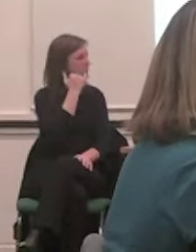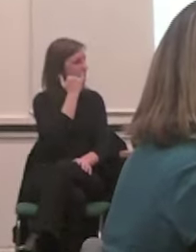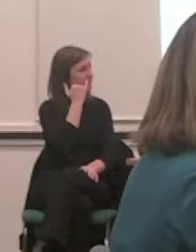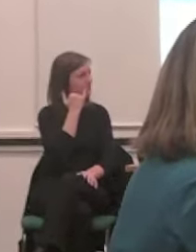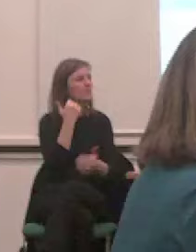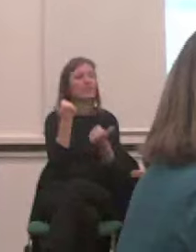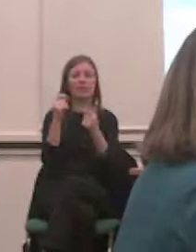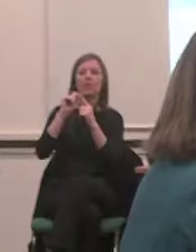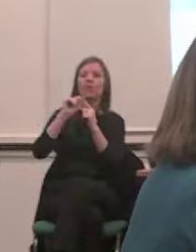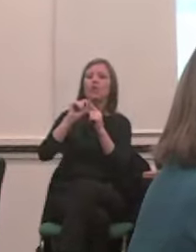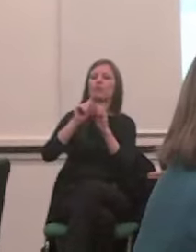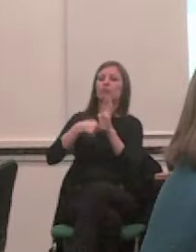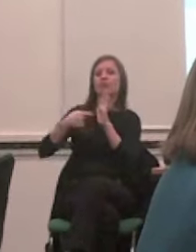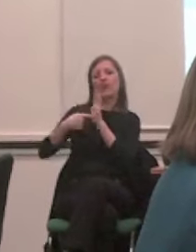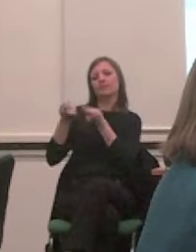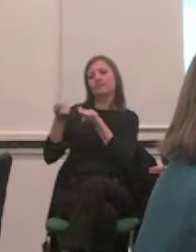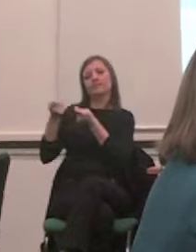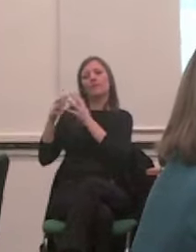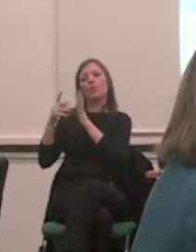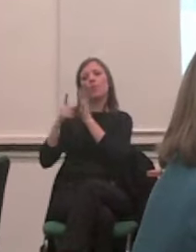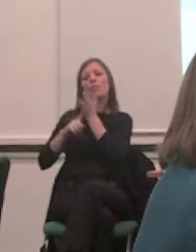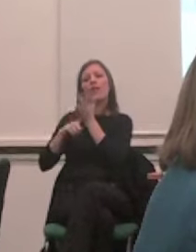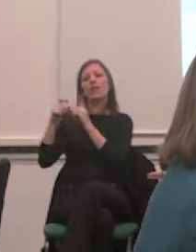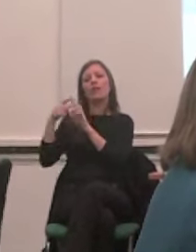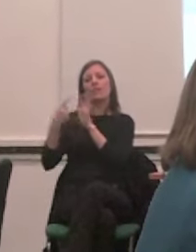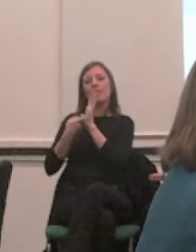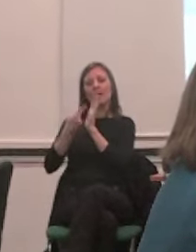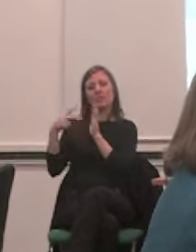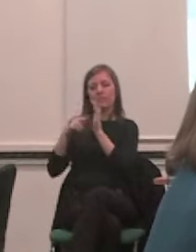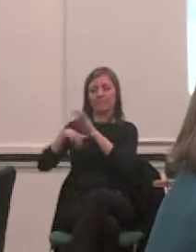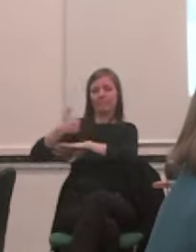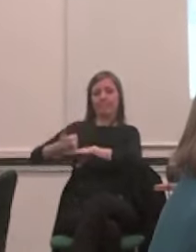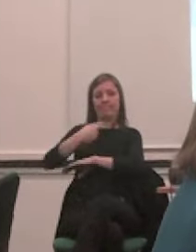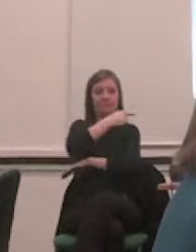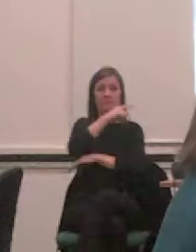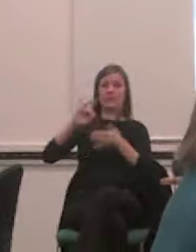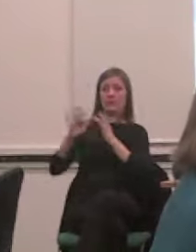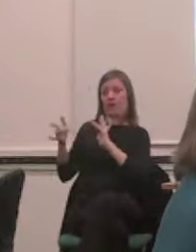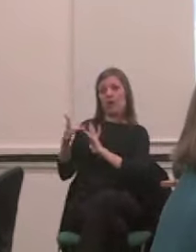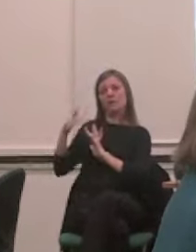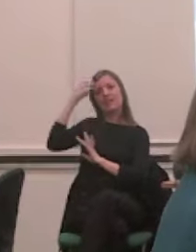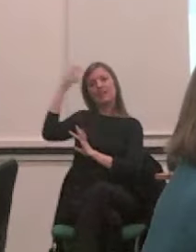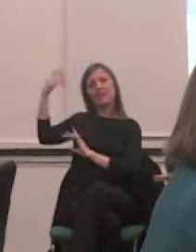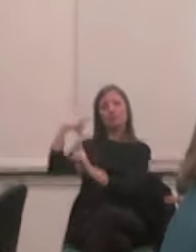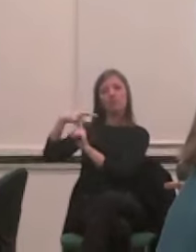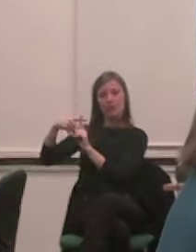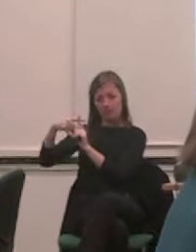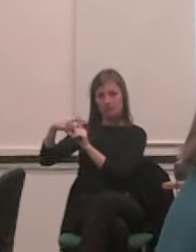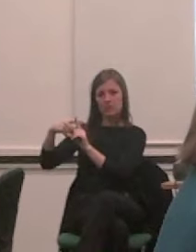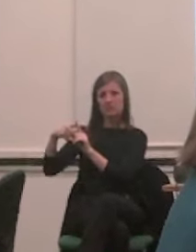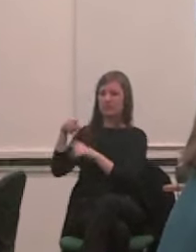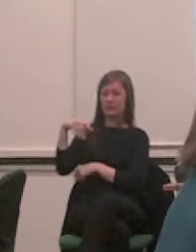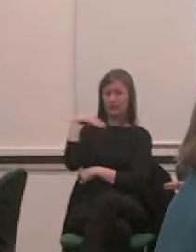The project was spearheaded by Will Perrin, who started this site about where he lives in King's Cross. It was quite a